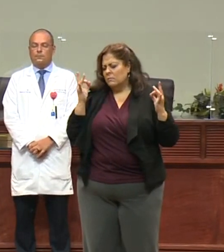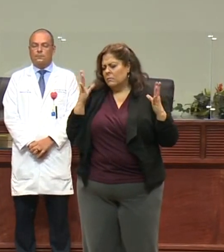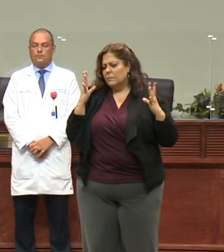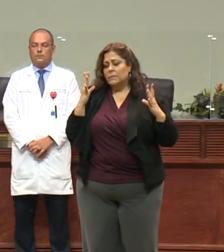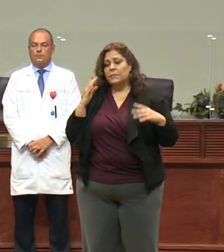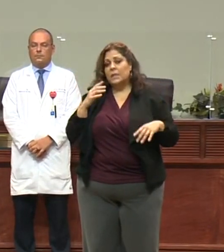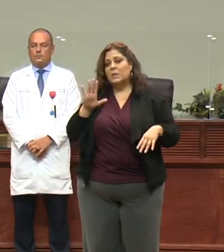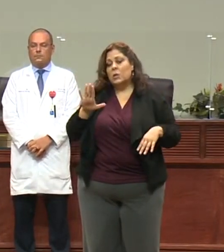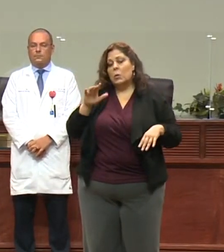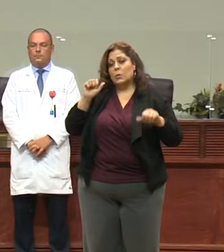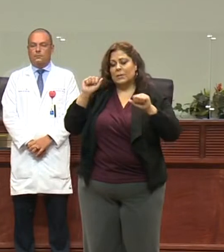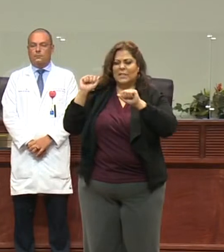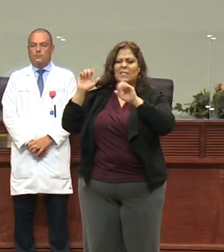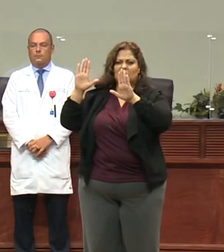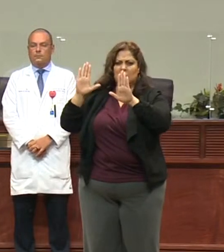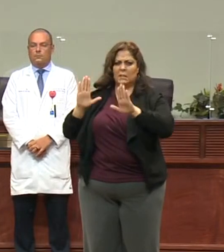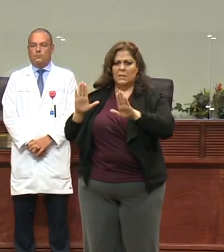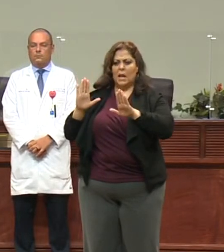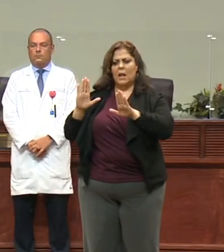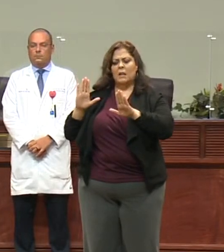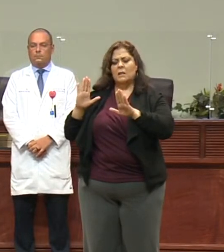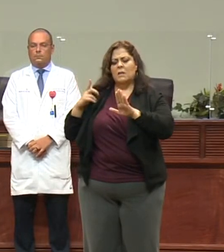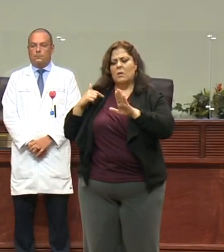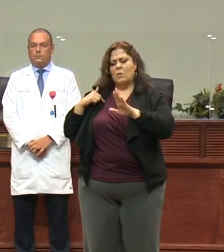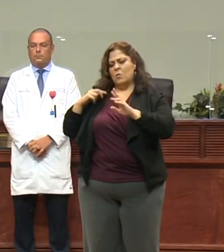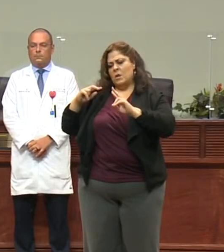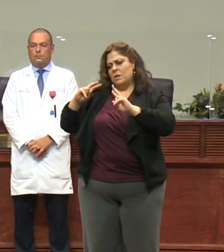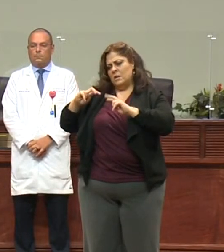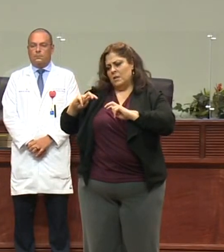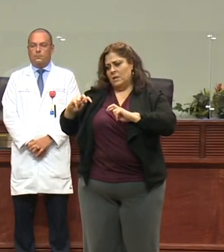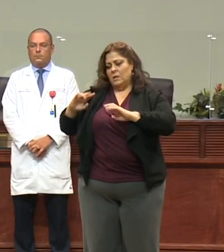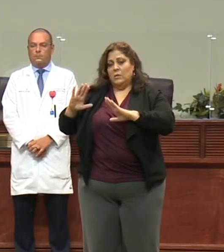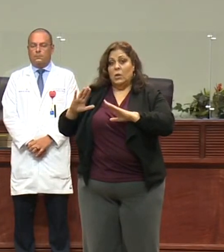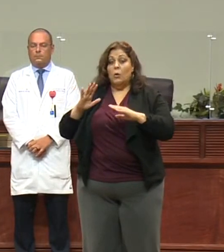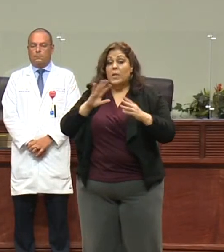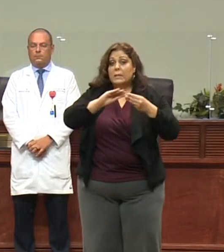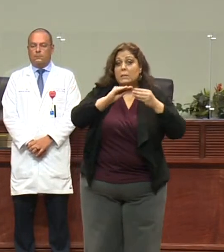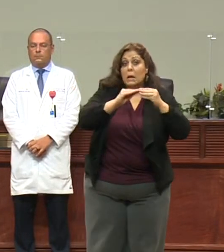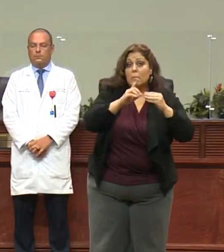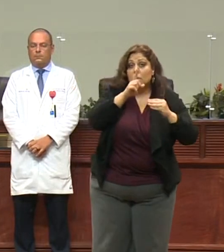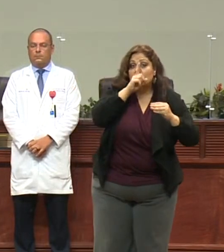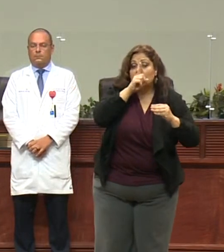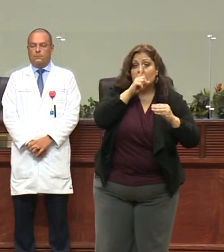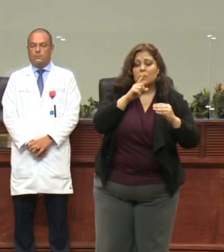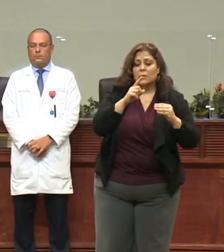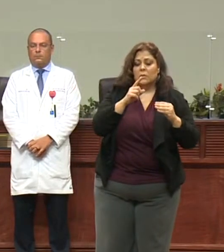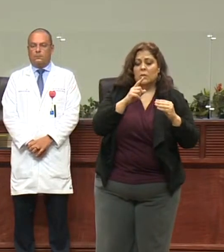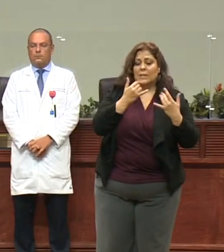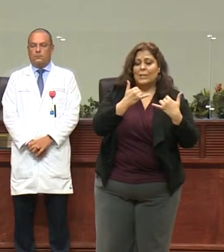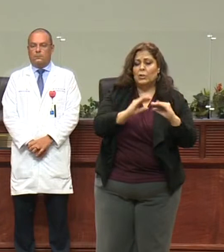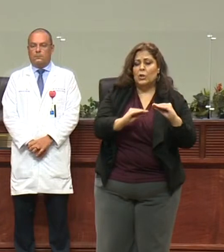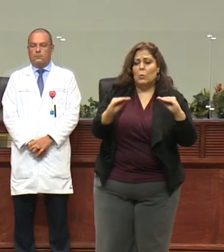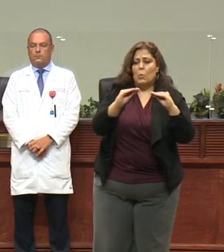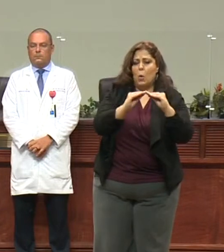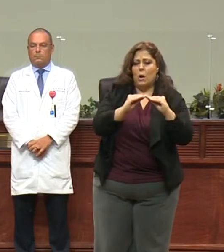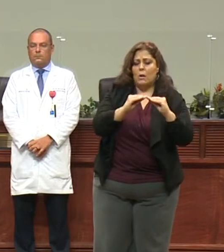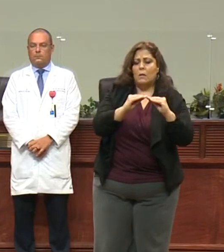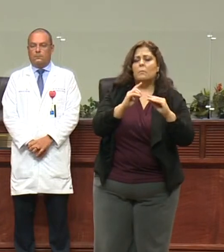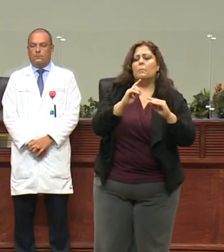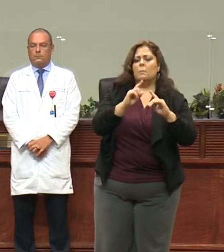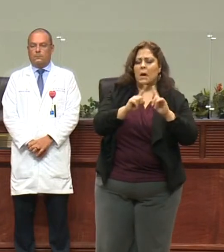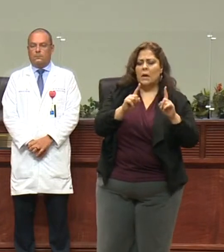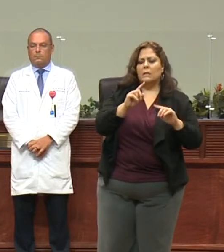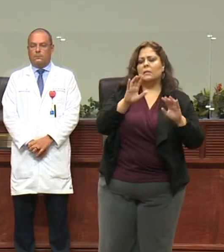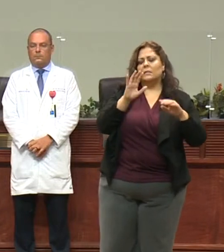goes crazy. So don't read too much into this number. Sunday were